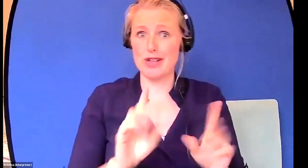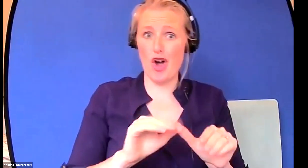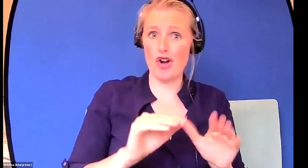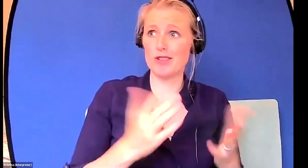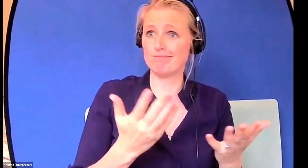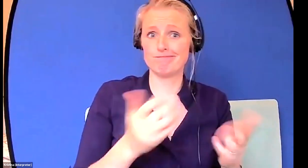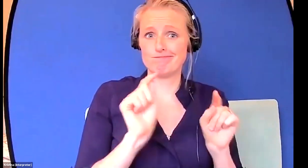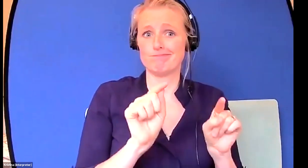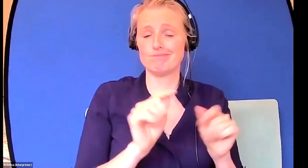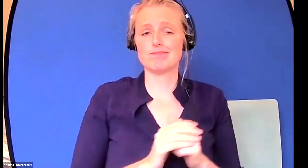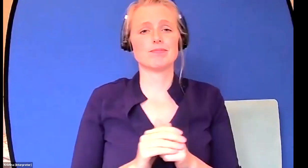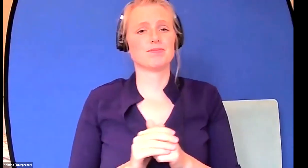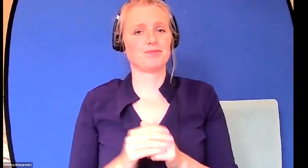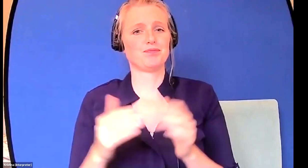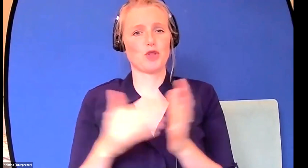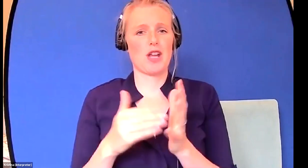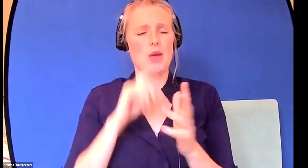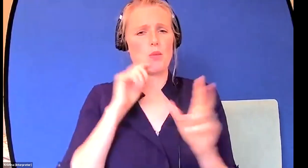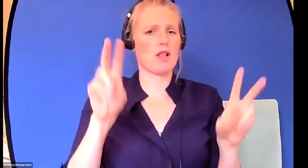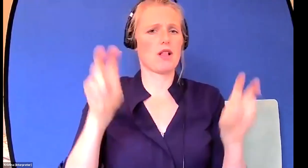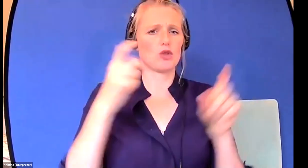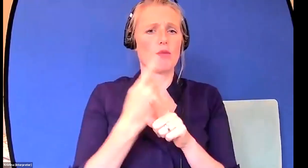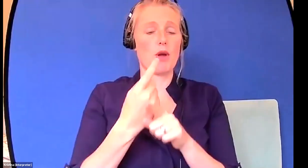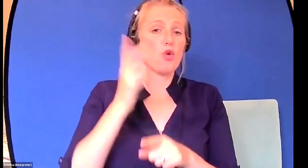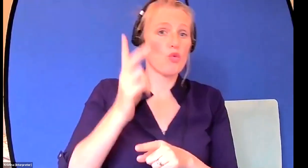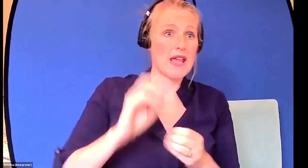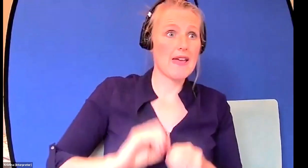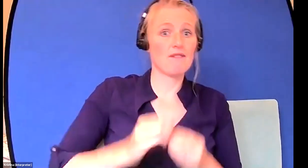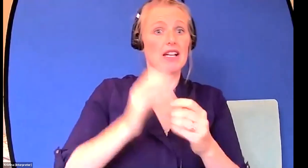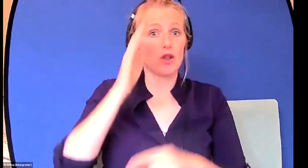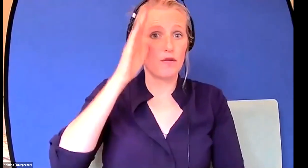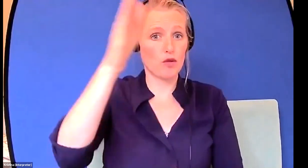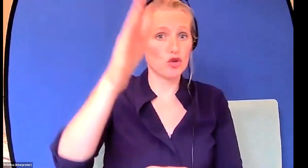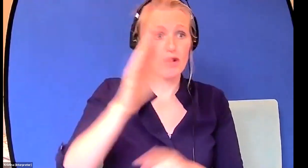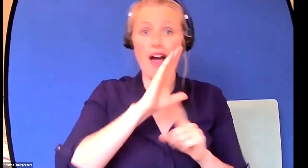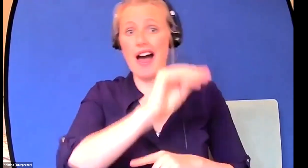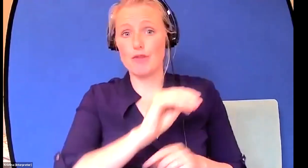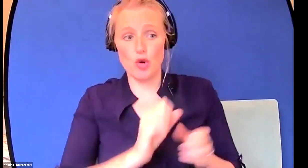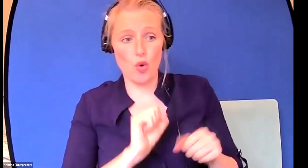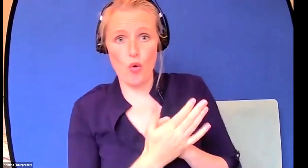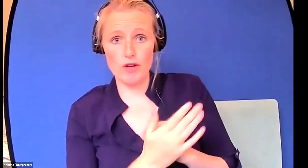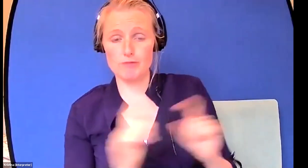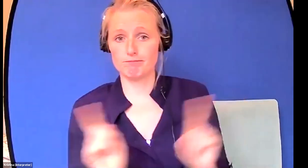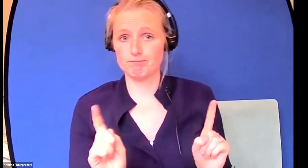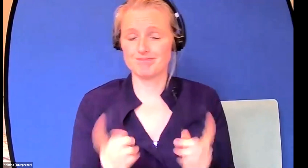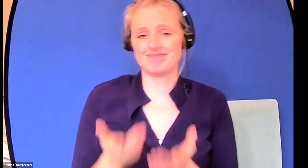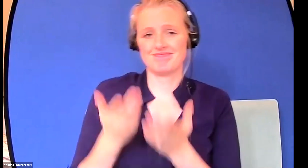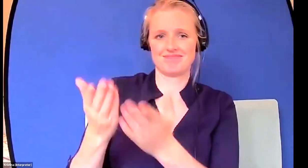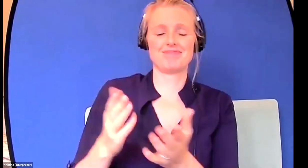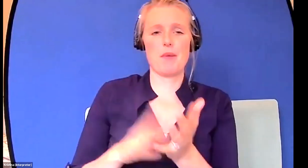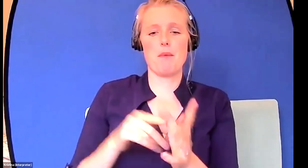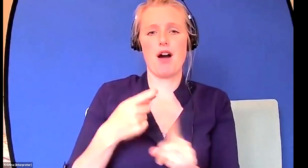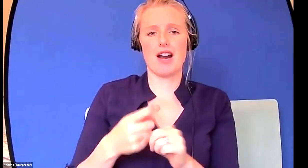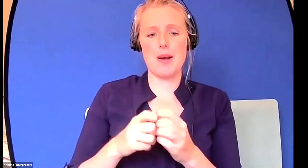give his talk today titled Reinventing the Future, Arts and Culture After COVID, I'll pass over now to